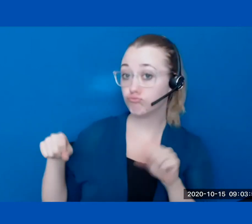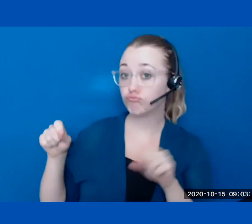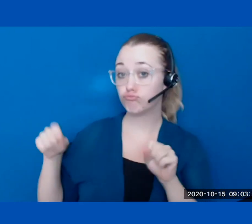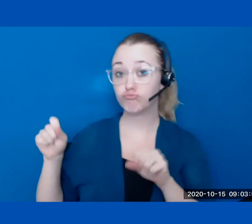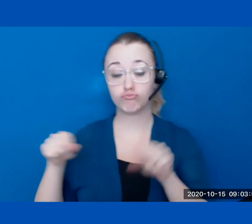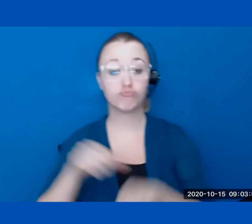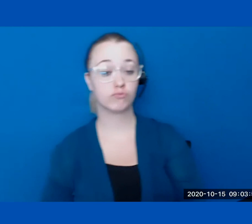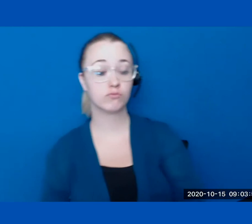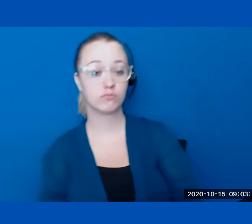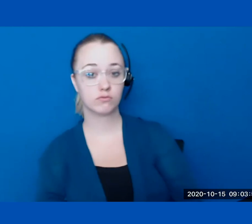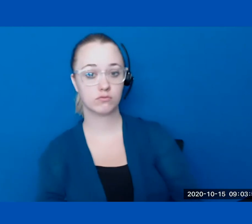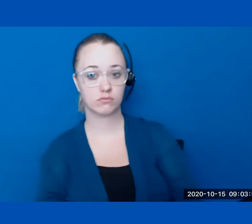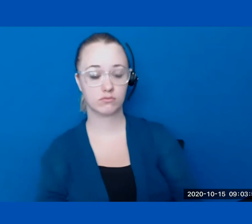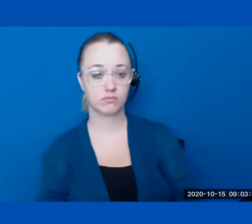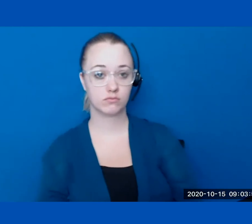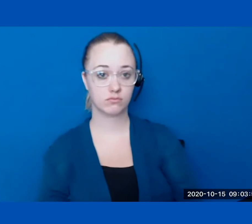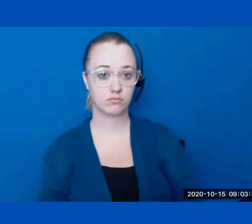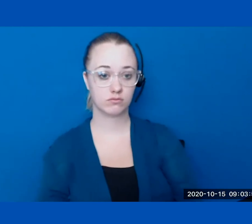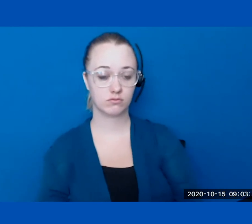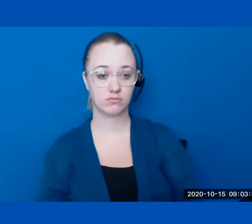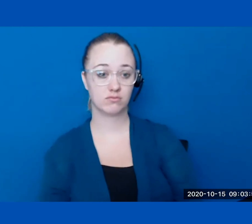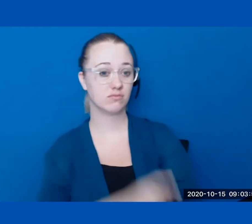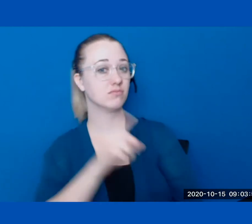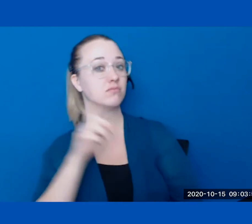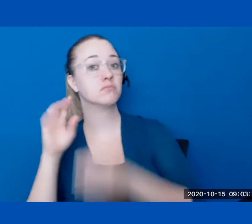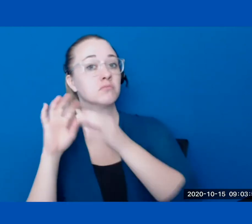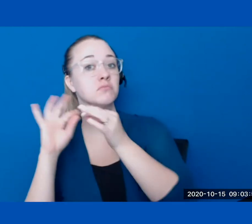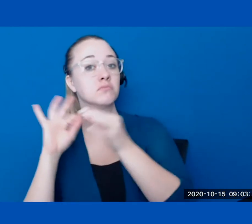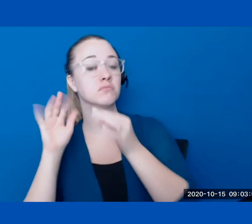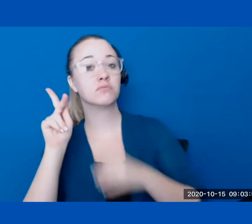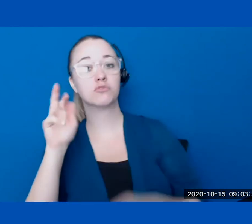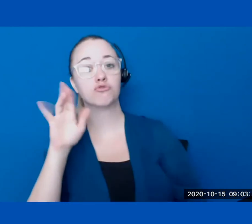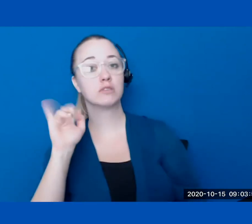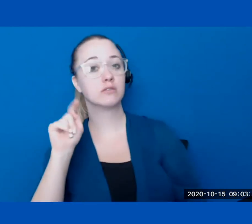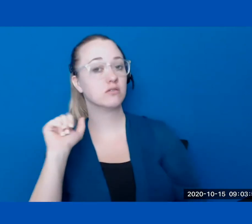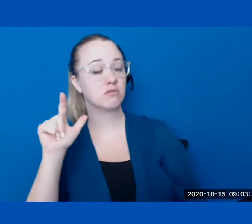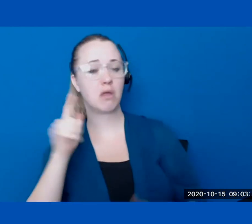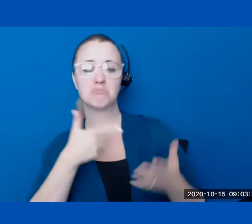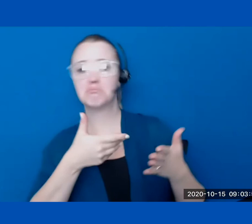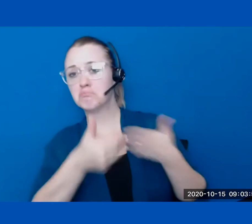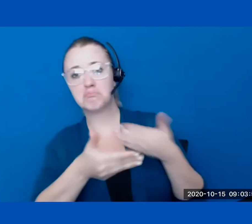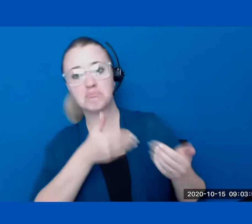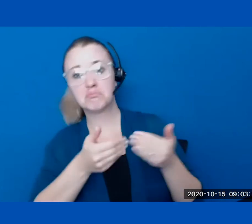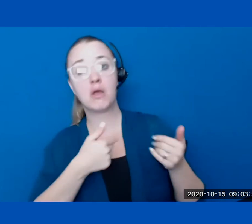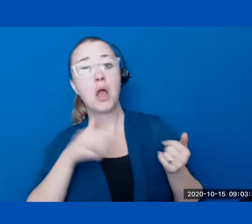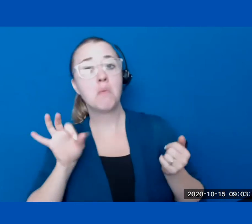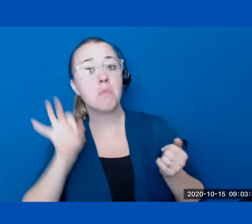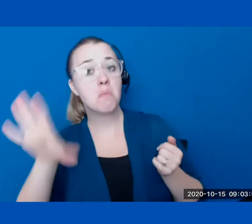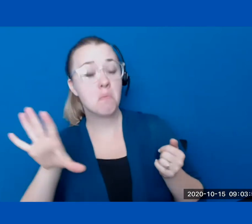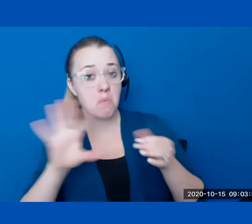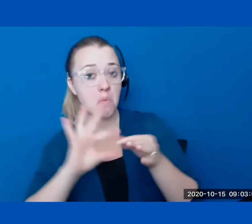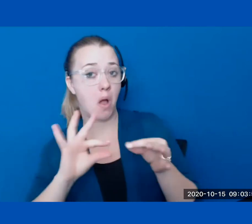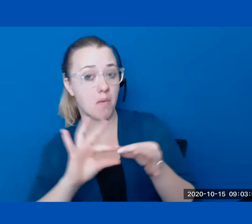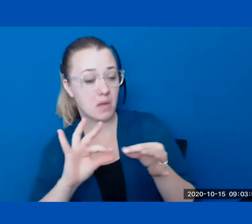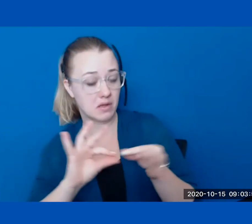Yes. It doesn't matter, Miss Annie. I just have a comment. Okay. I had a question